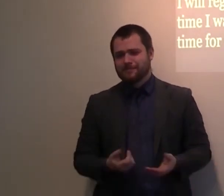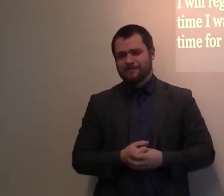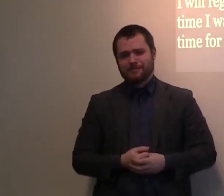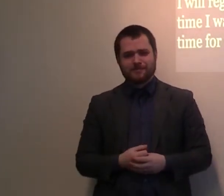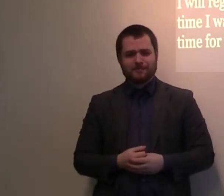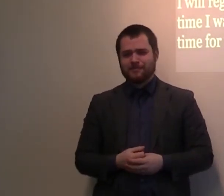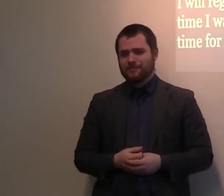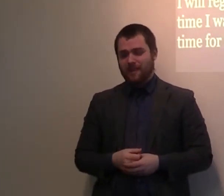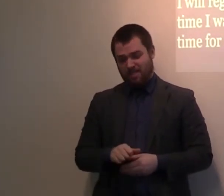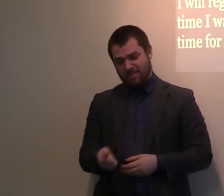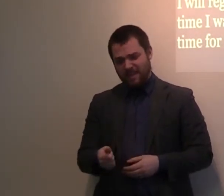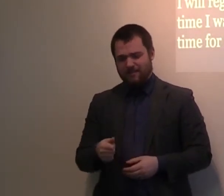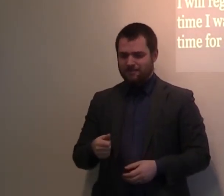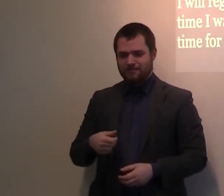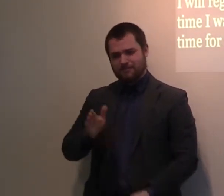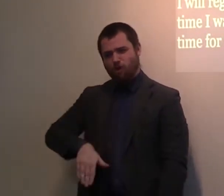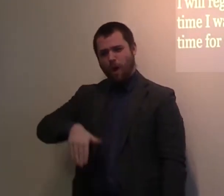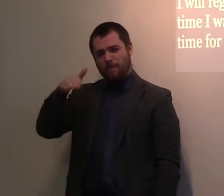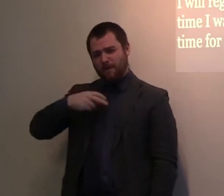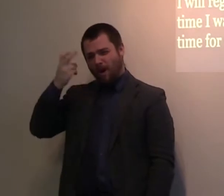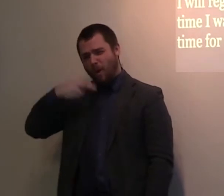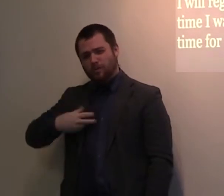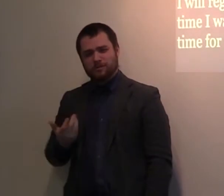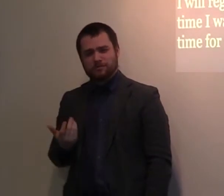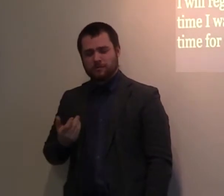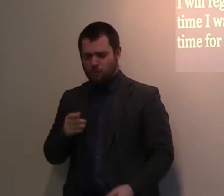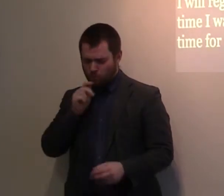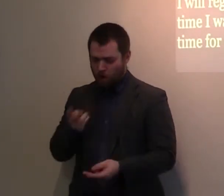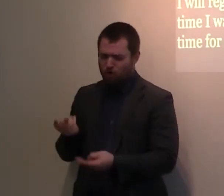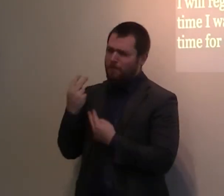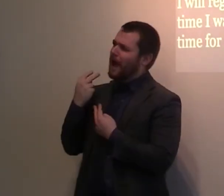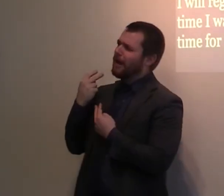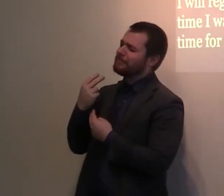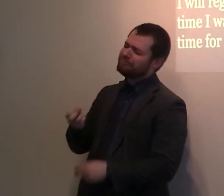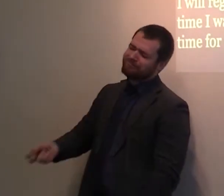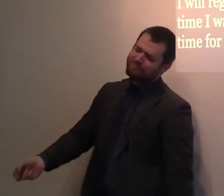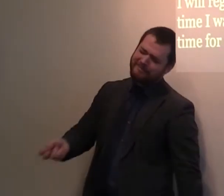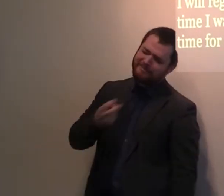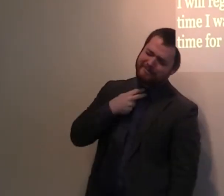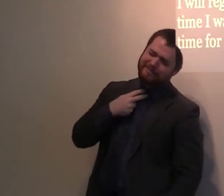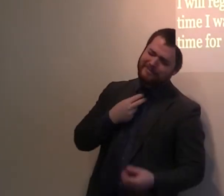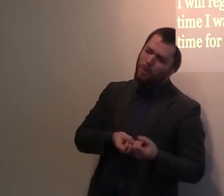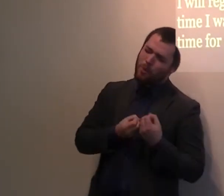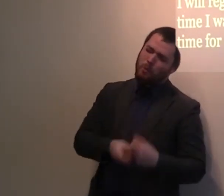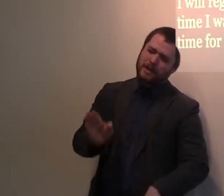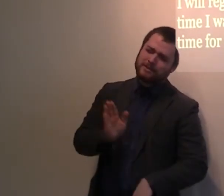Then, when I grow old, I will regret how I lived my life and the time I